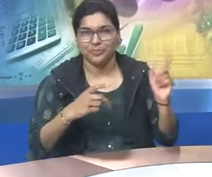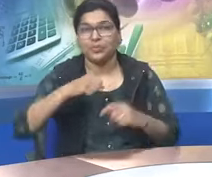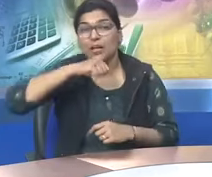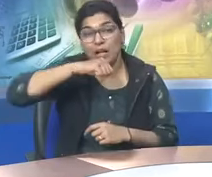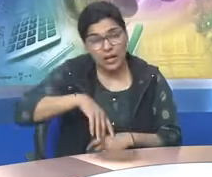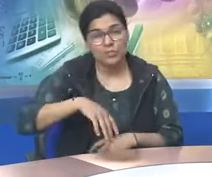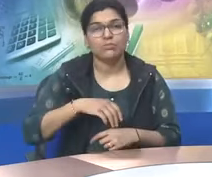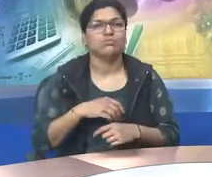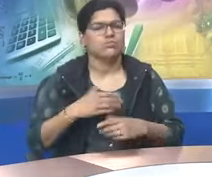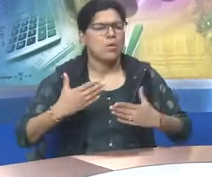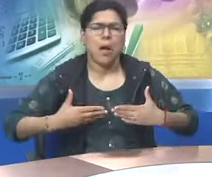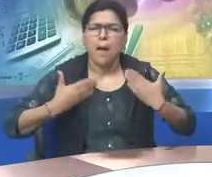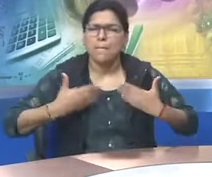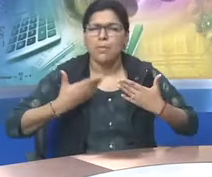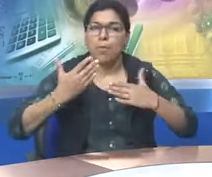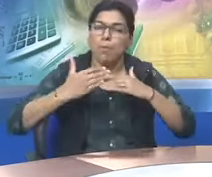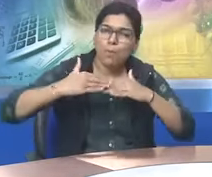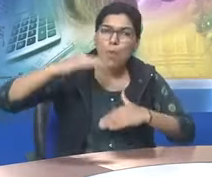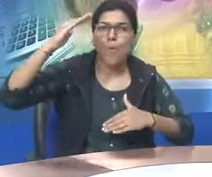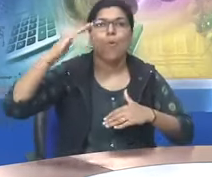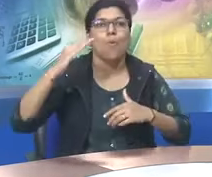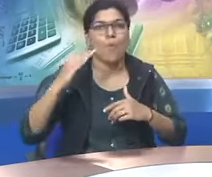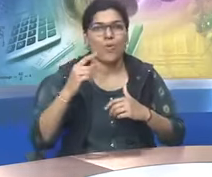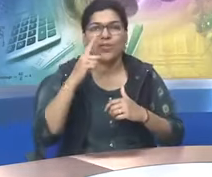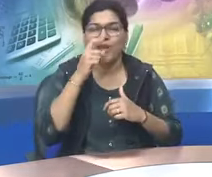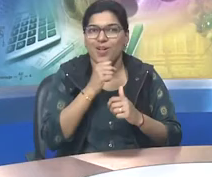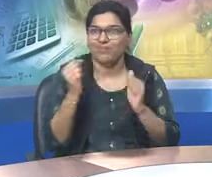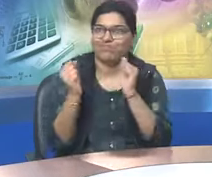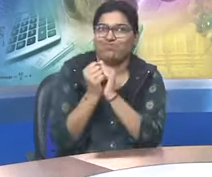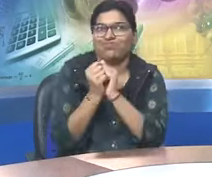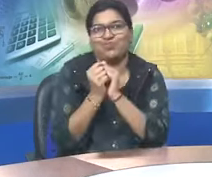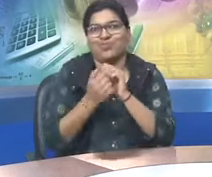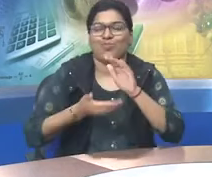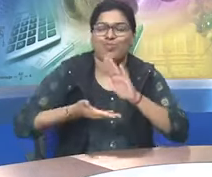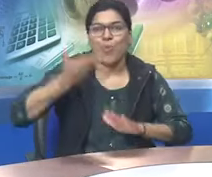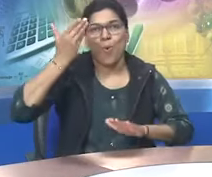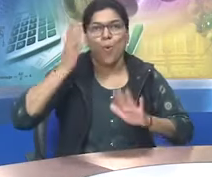Kamala Das, she was too young to remember those happy moments,